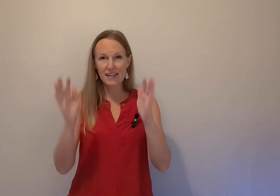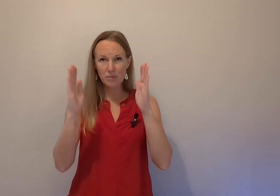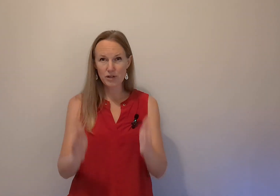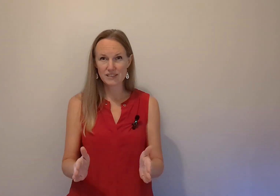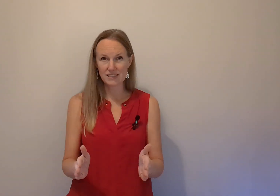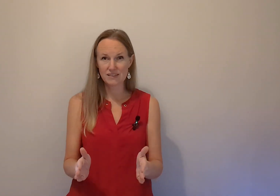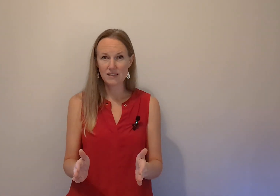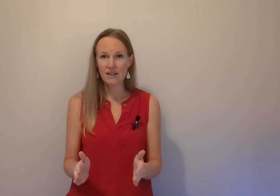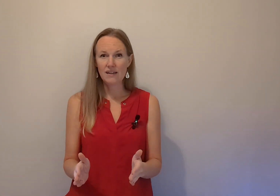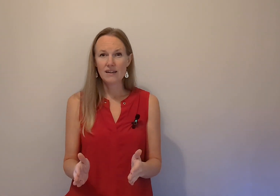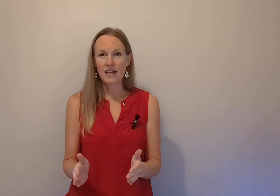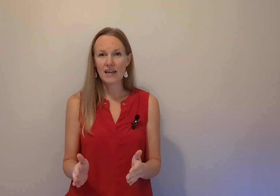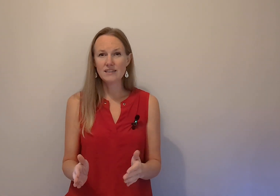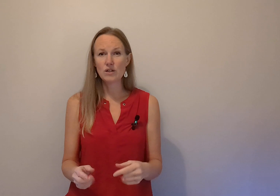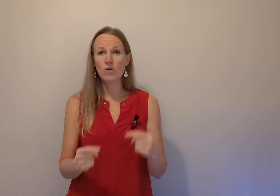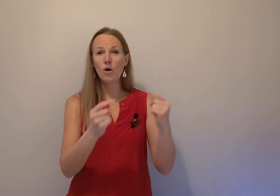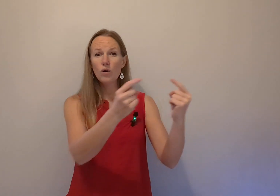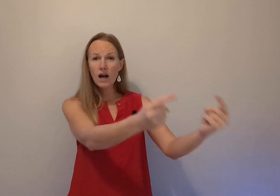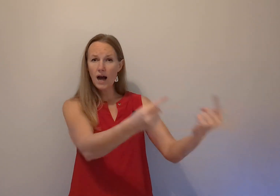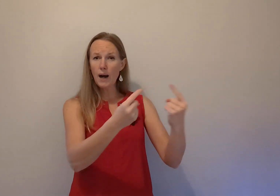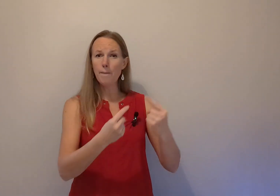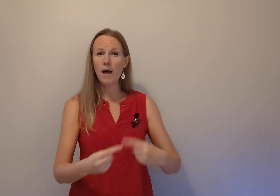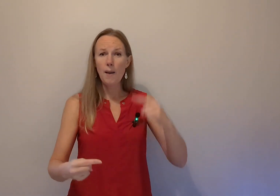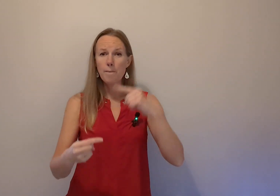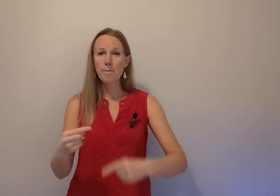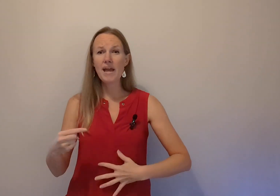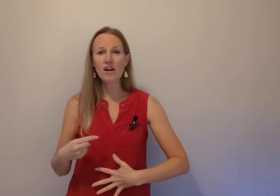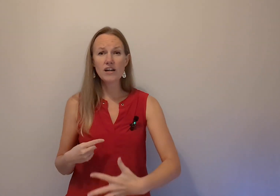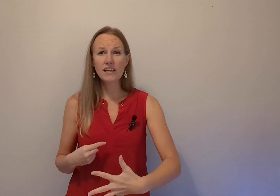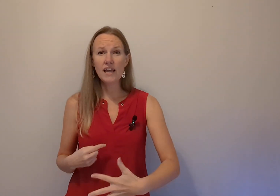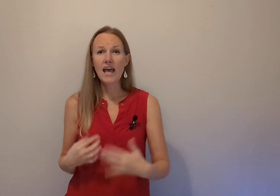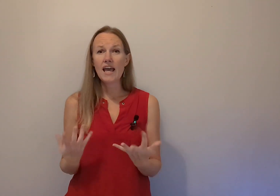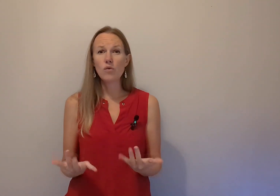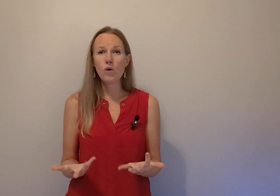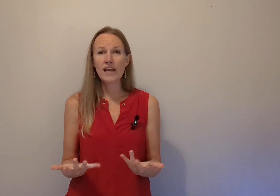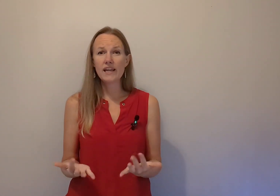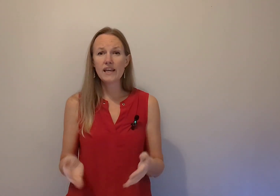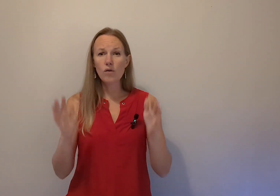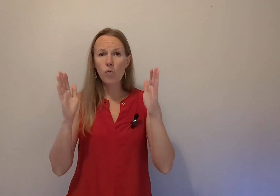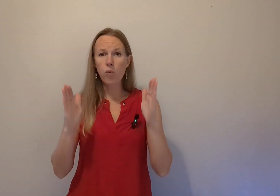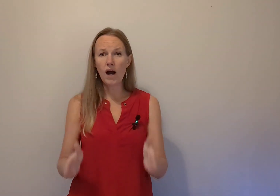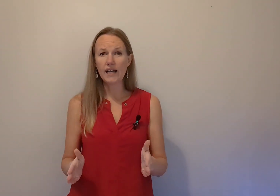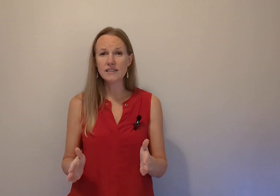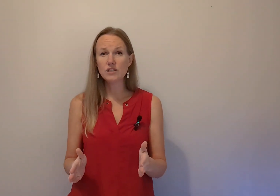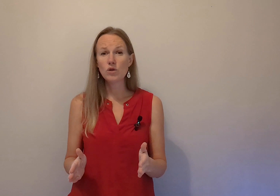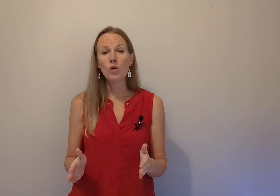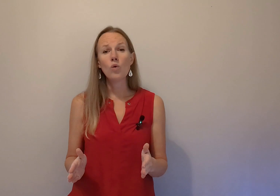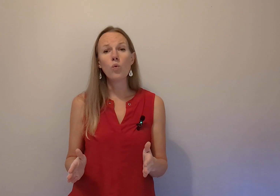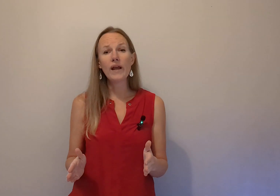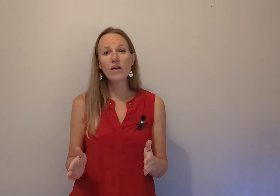waiting person. Okay, so oh come, barren and waiting ones,